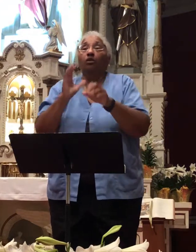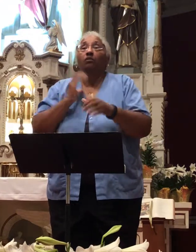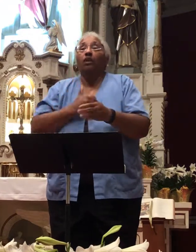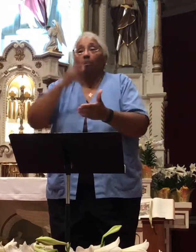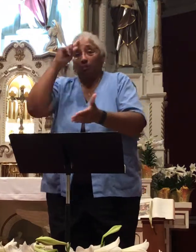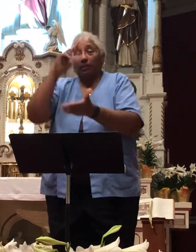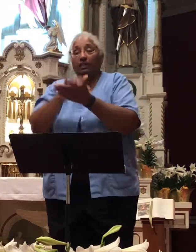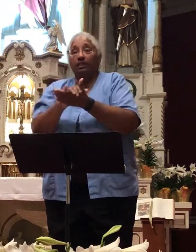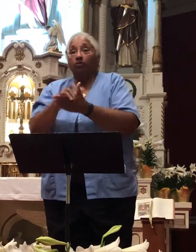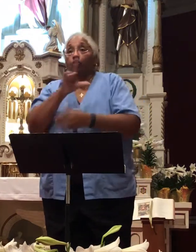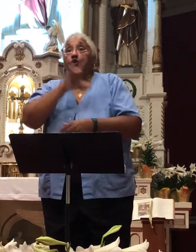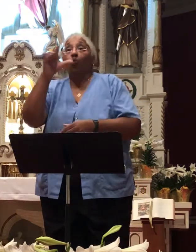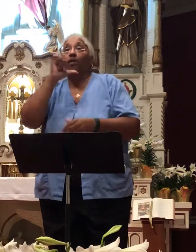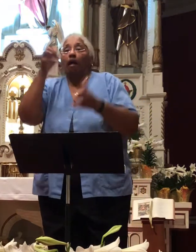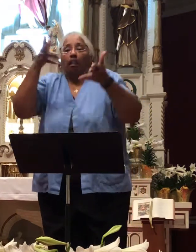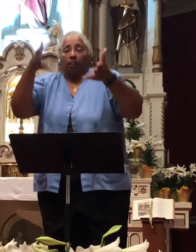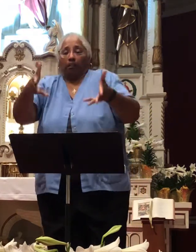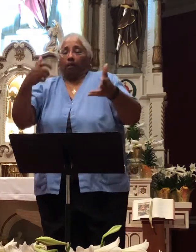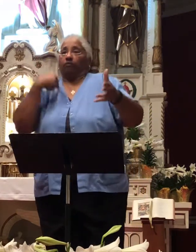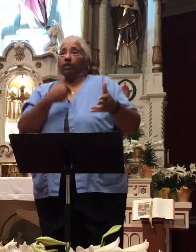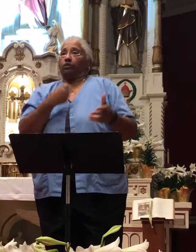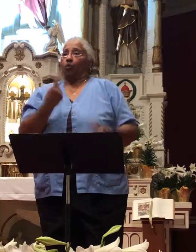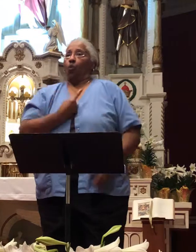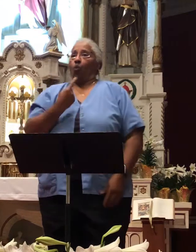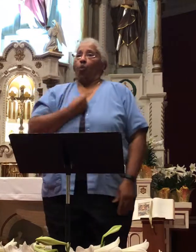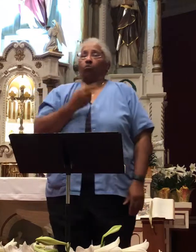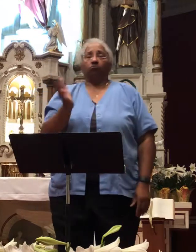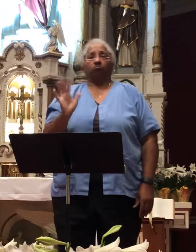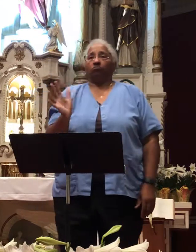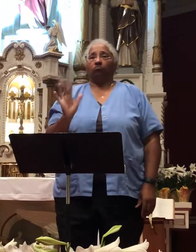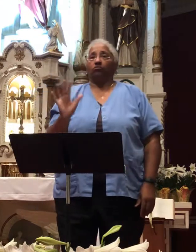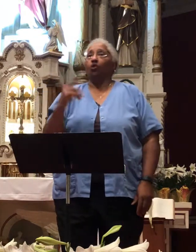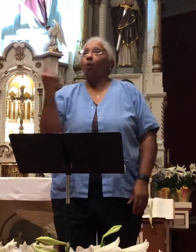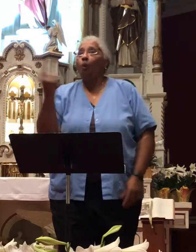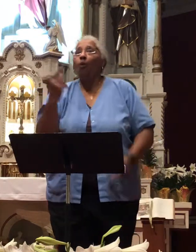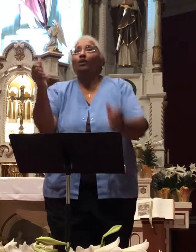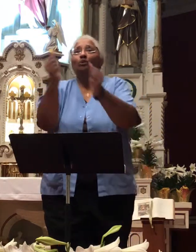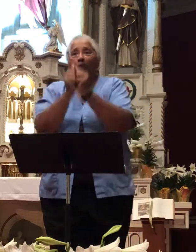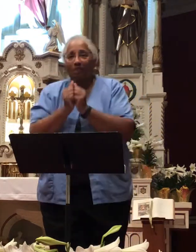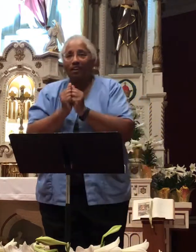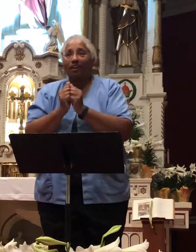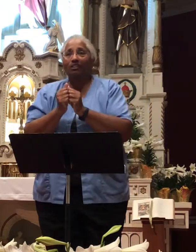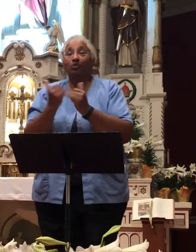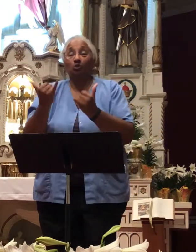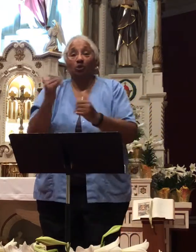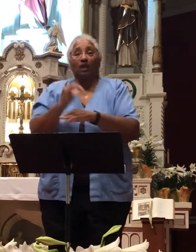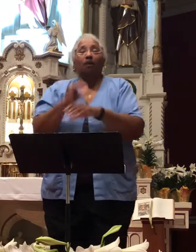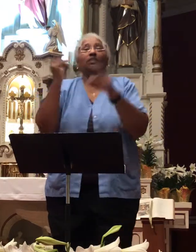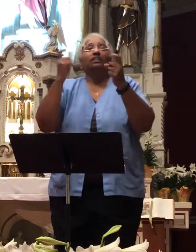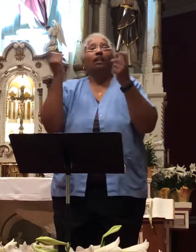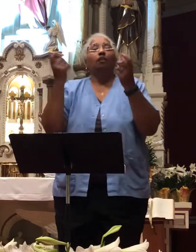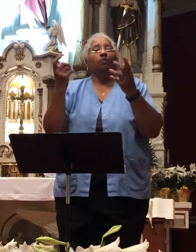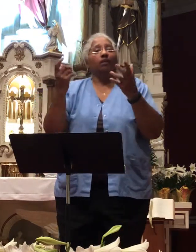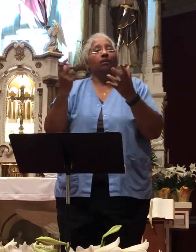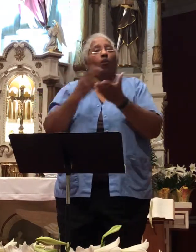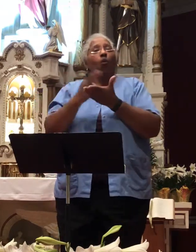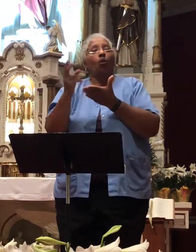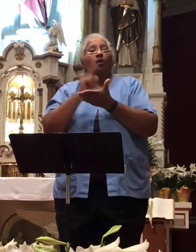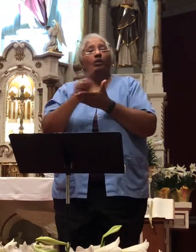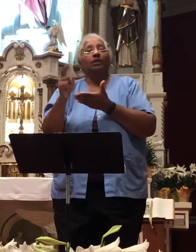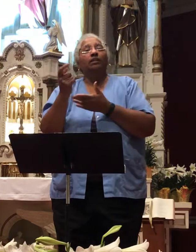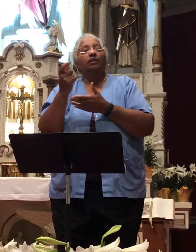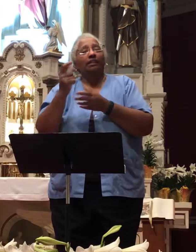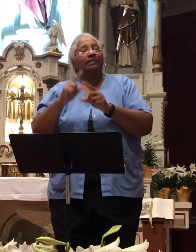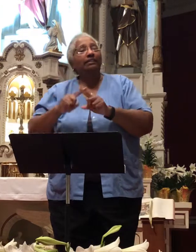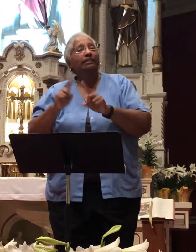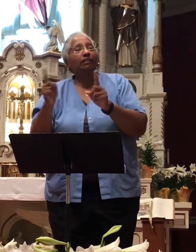actually He is very much with us. So tonight, as we celebrate this very different Holy Week, but certainly the joy of